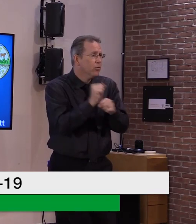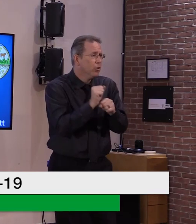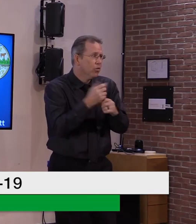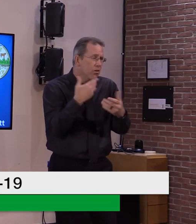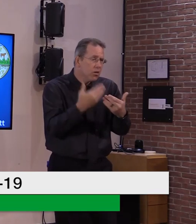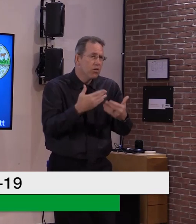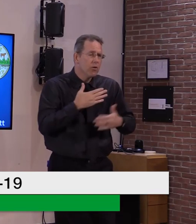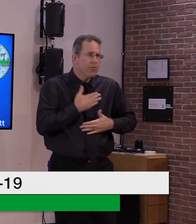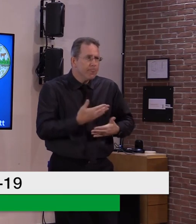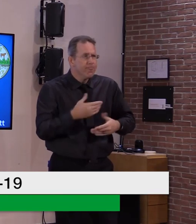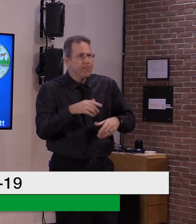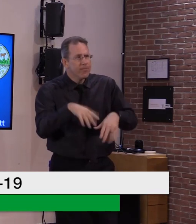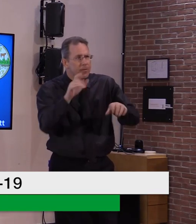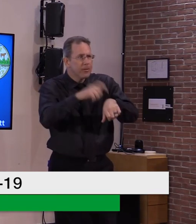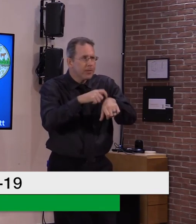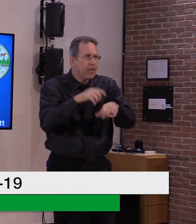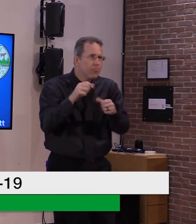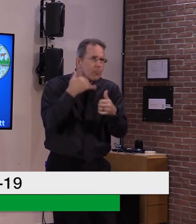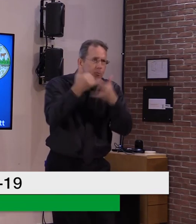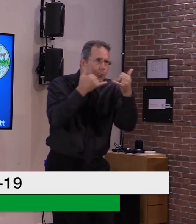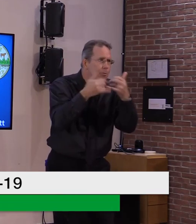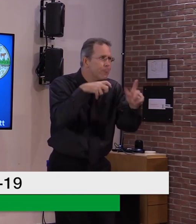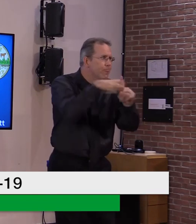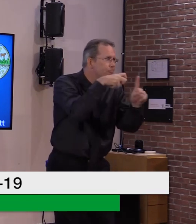want to recognize them as well